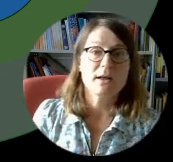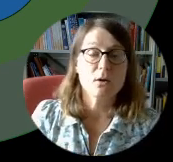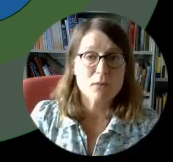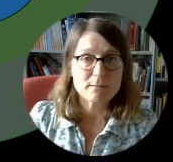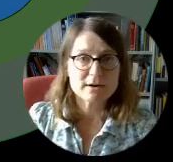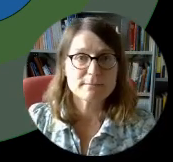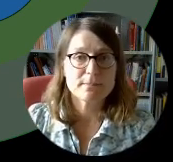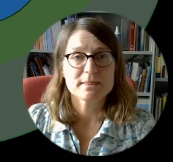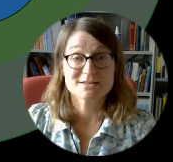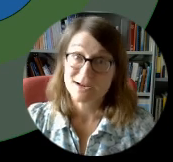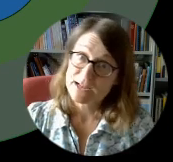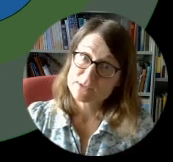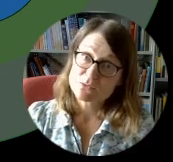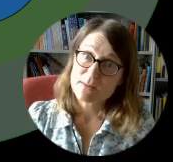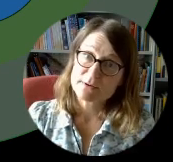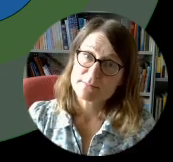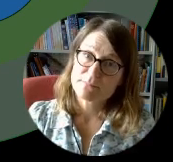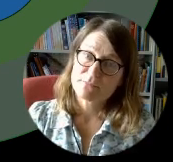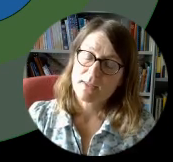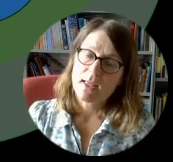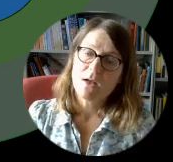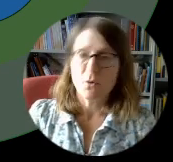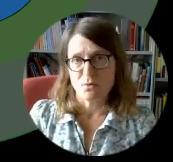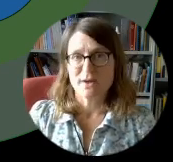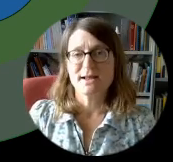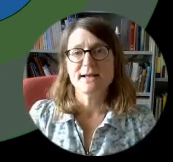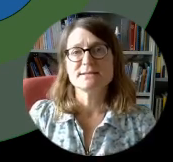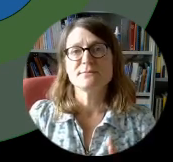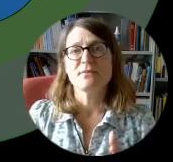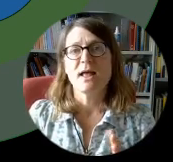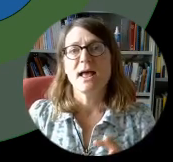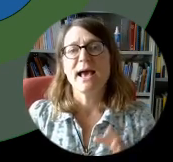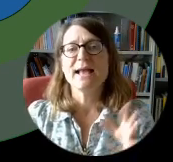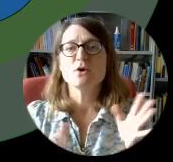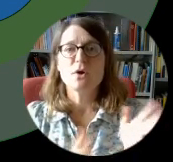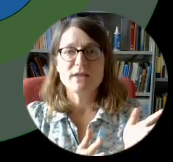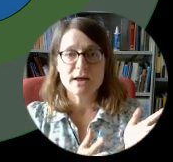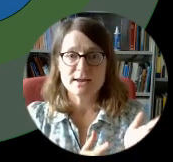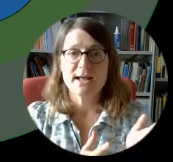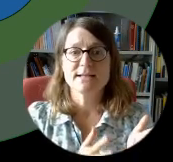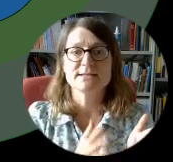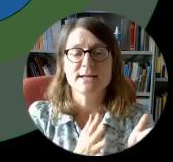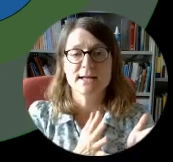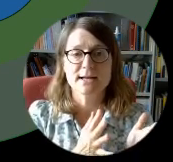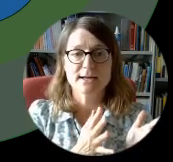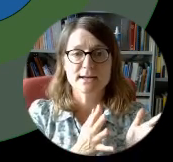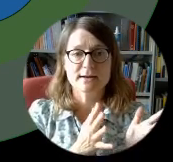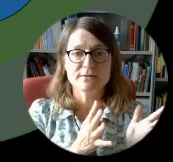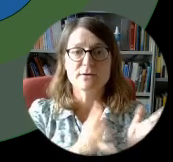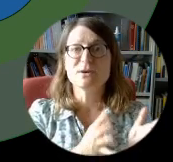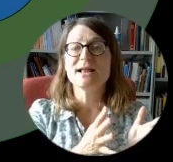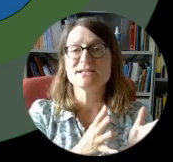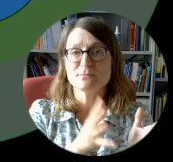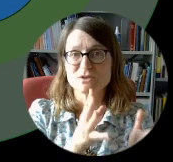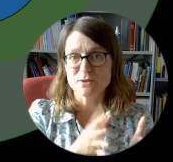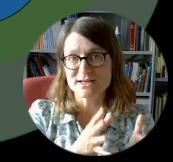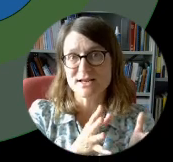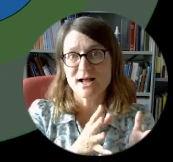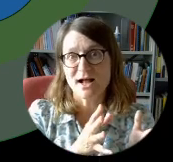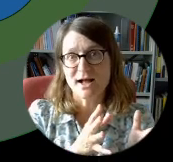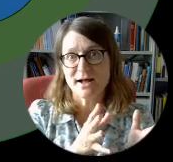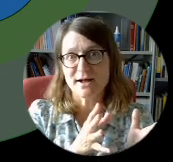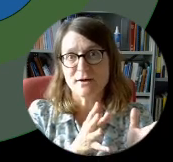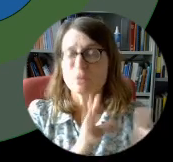own grammar, the sign language grammar, on the one hand, and on the other hand the relation